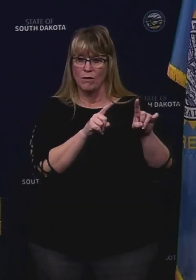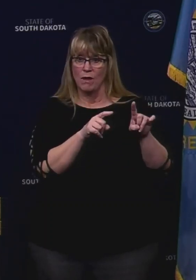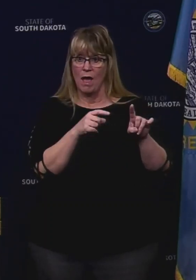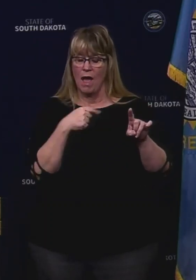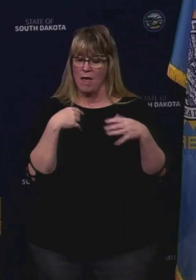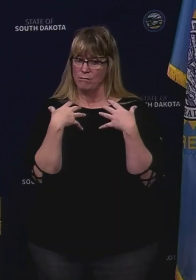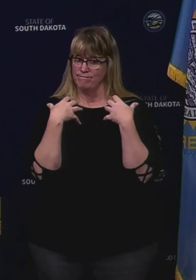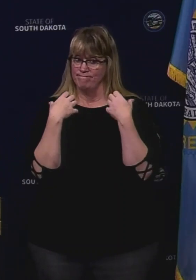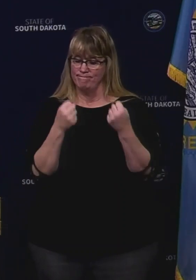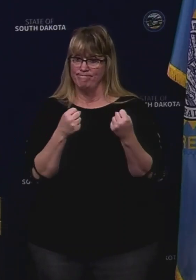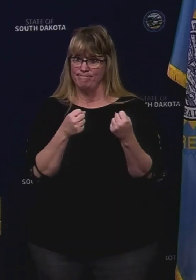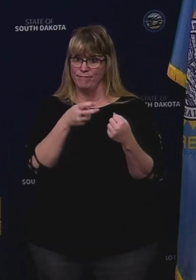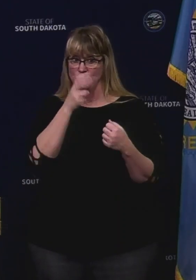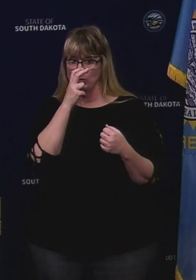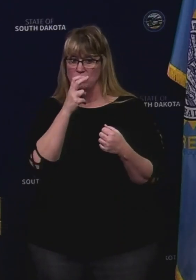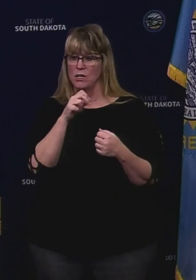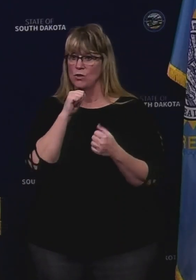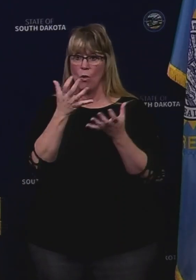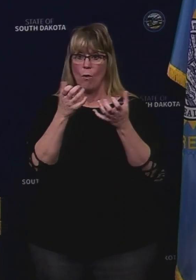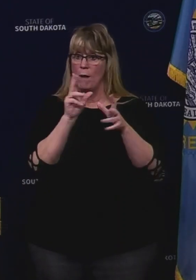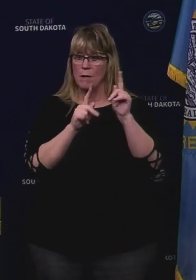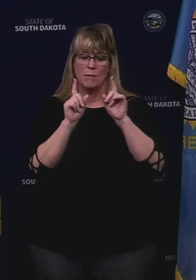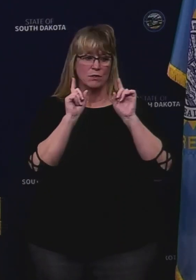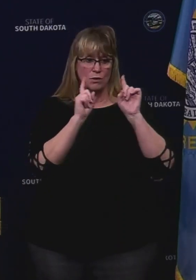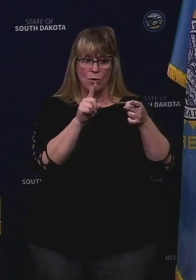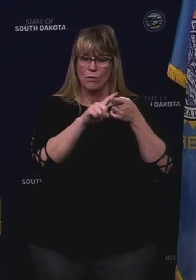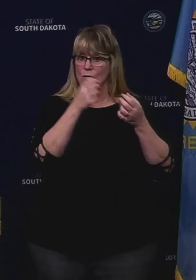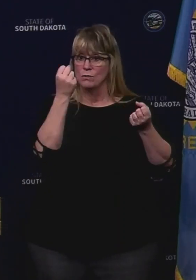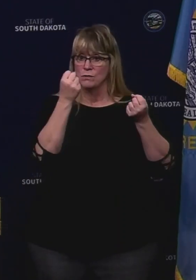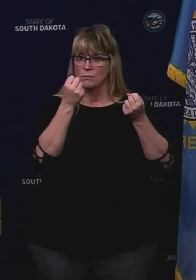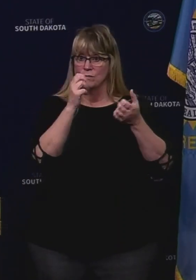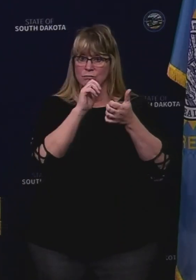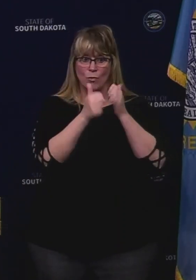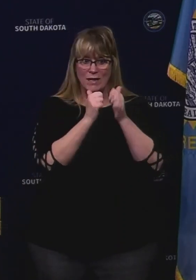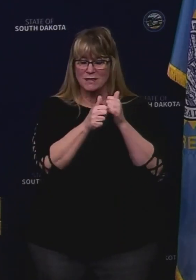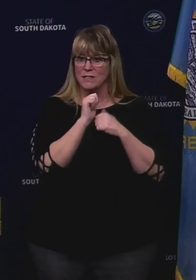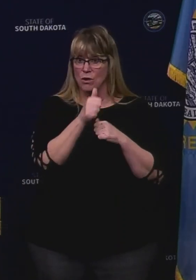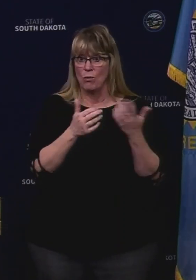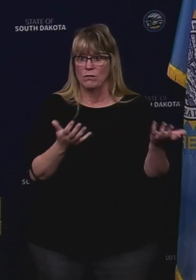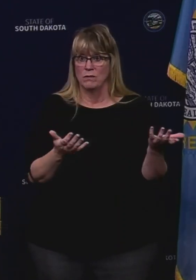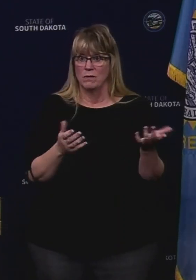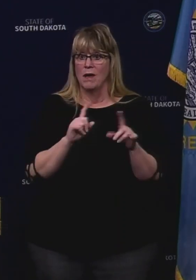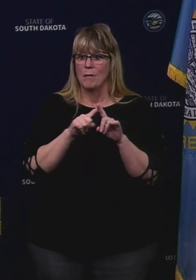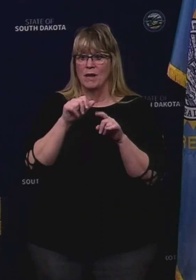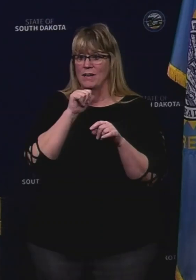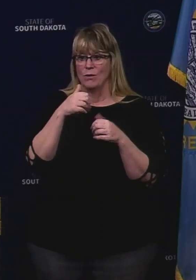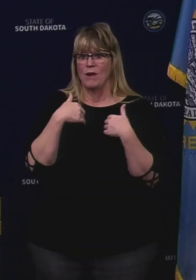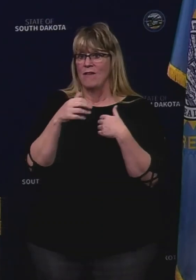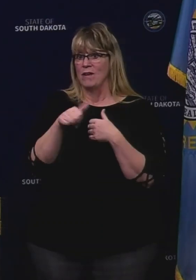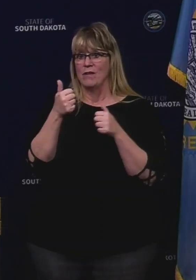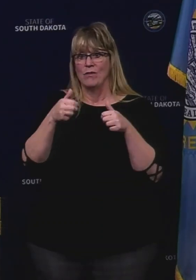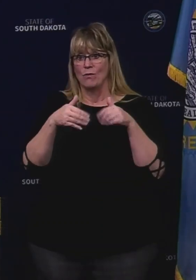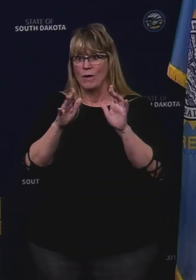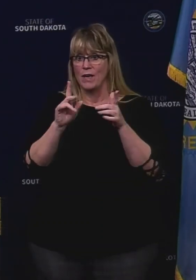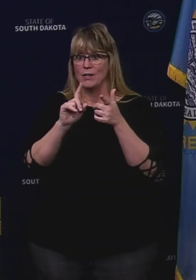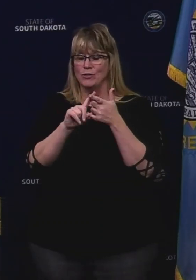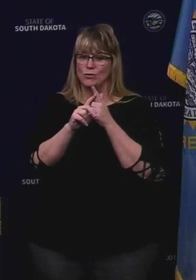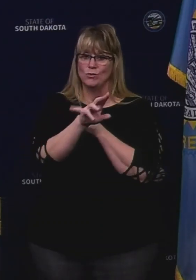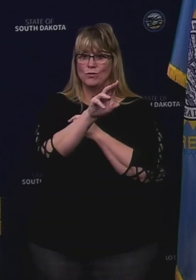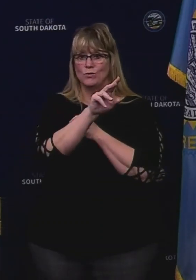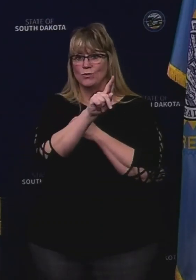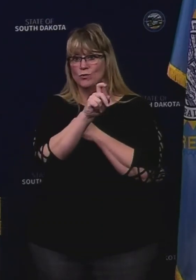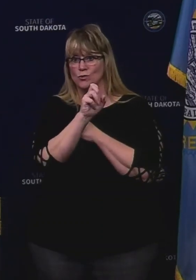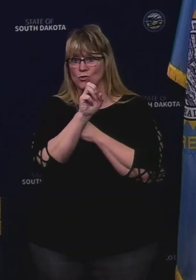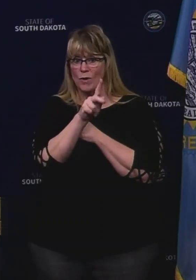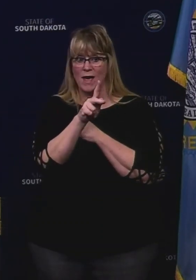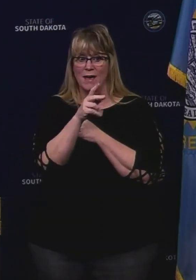in telling them that I do not want people to go to those races, but I don't have another mechanism to really track if